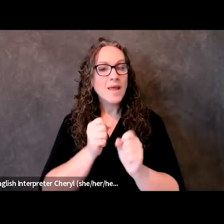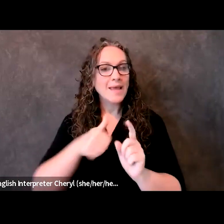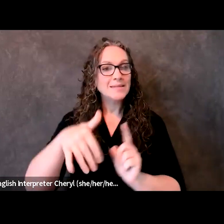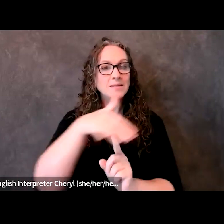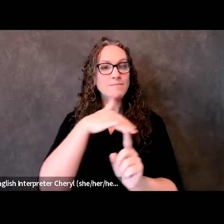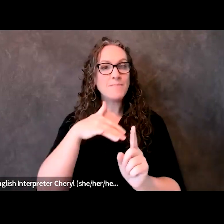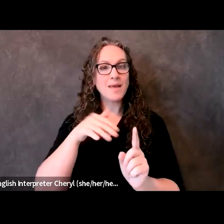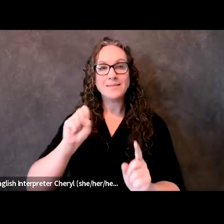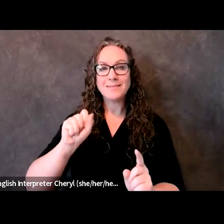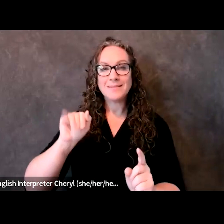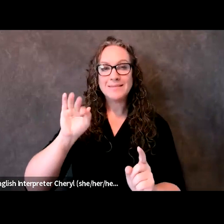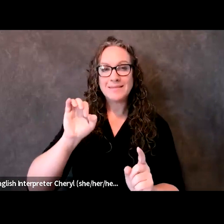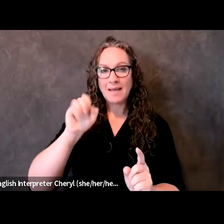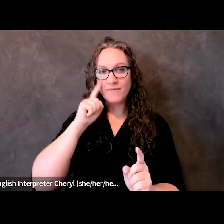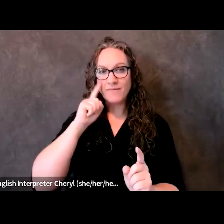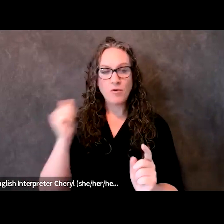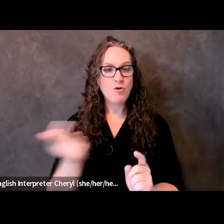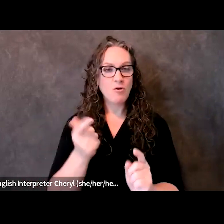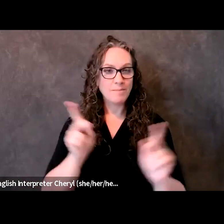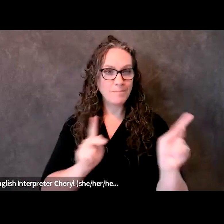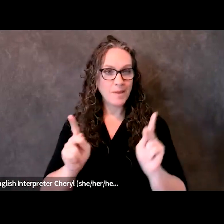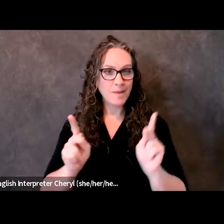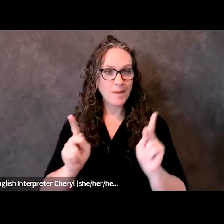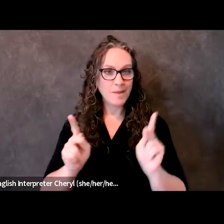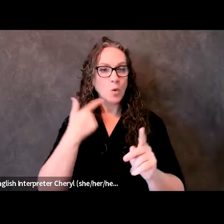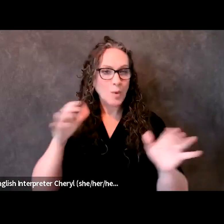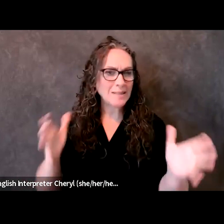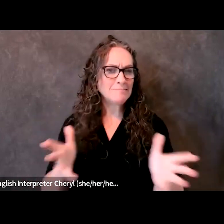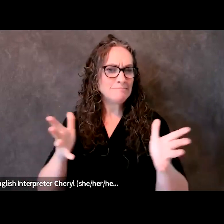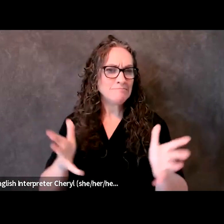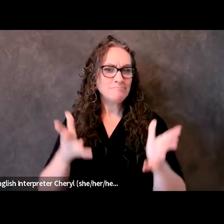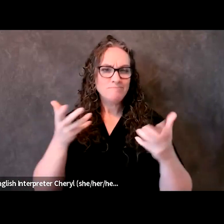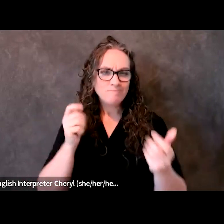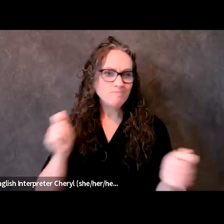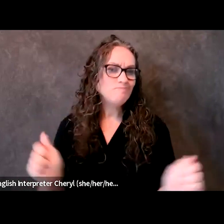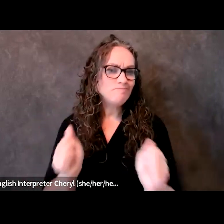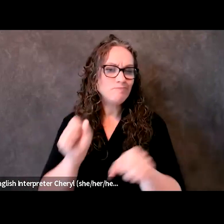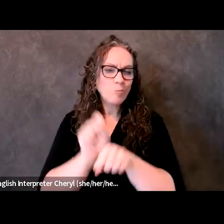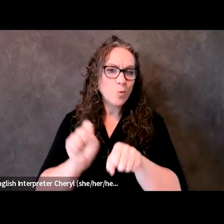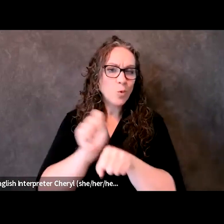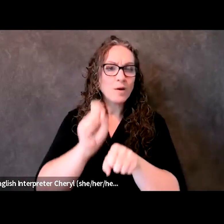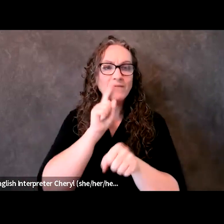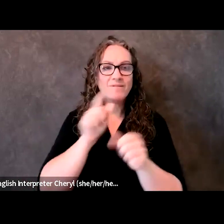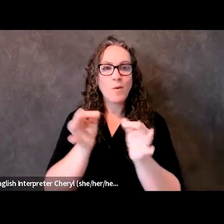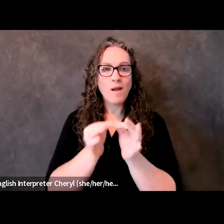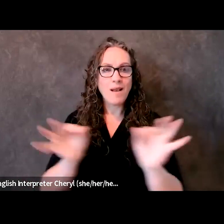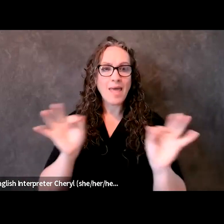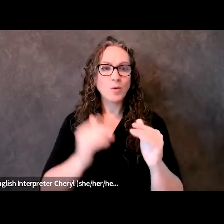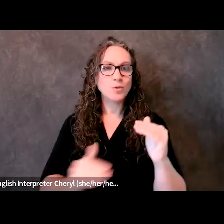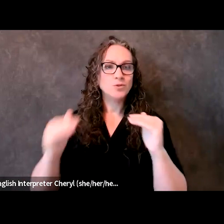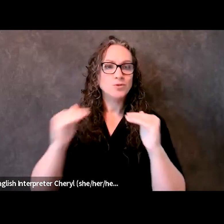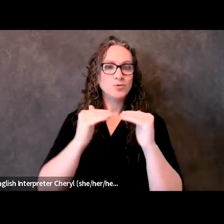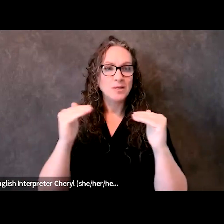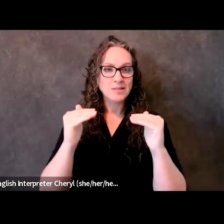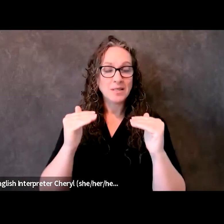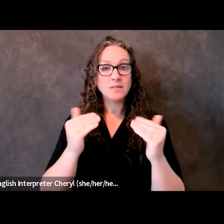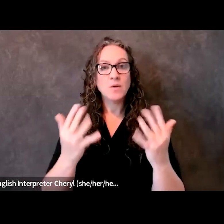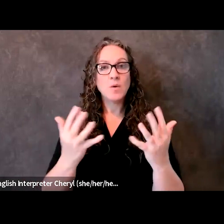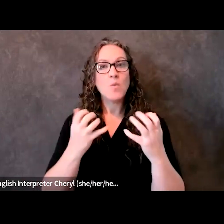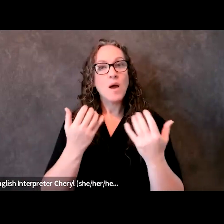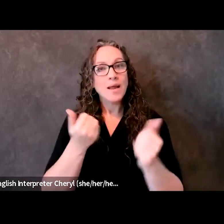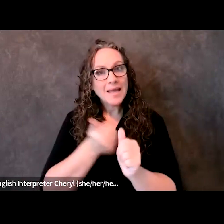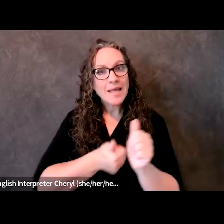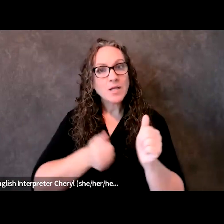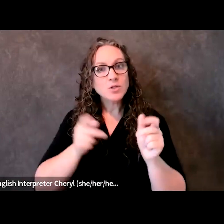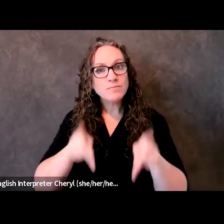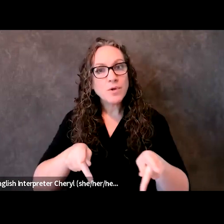all individuals, and we continue to rally for language justice. We're very committed to creating spaces that allow each individual the right to express themselves